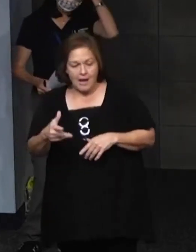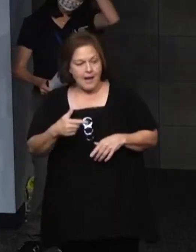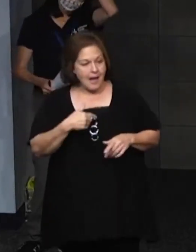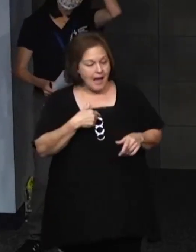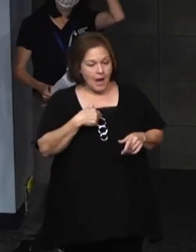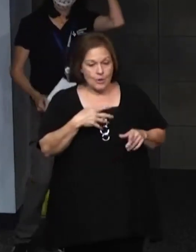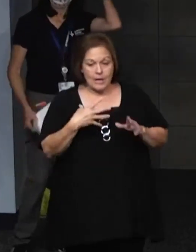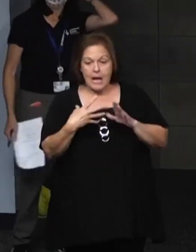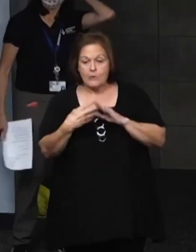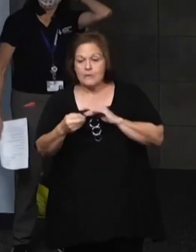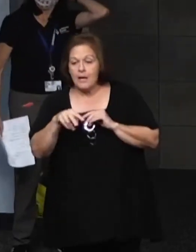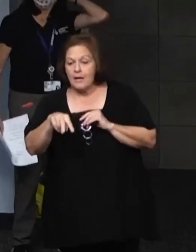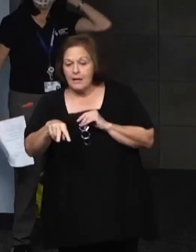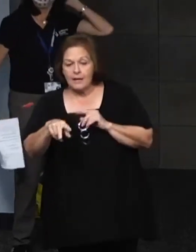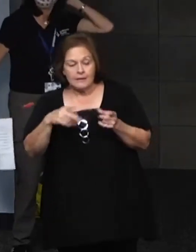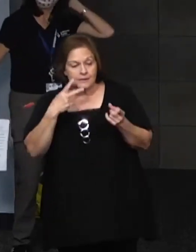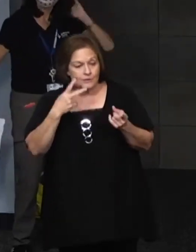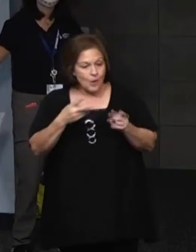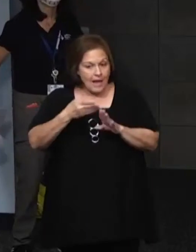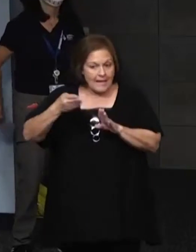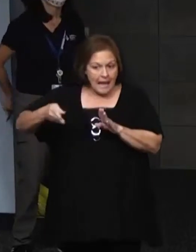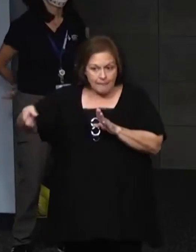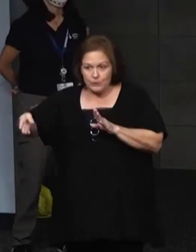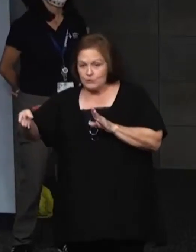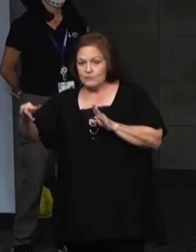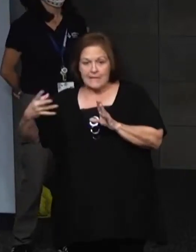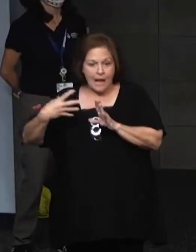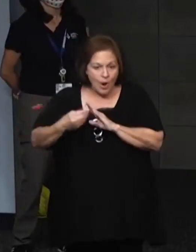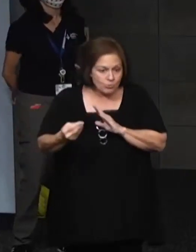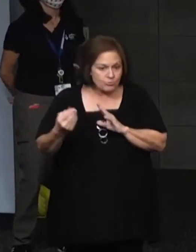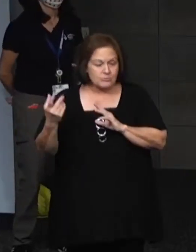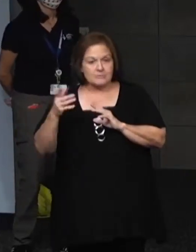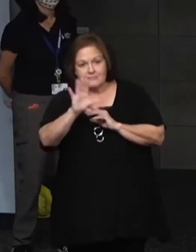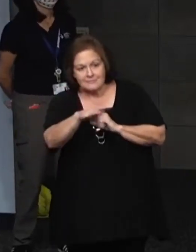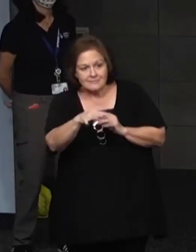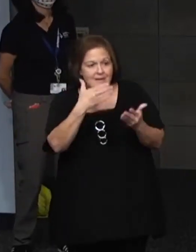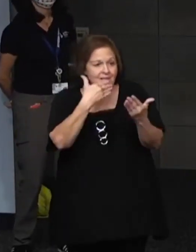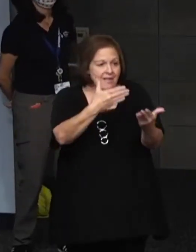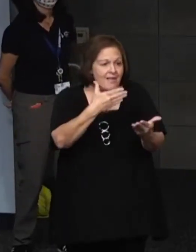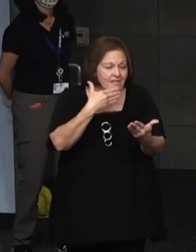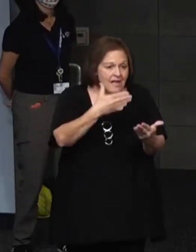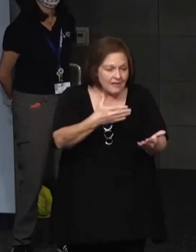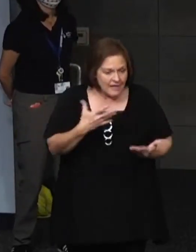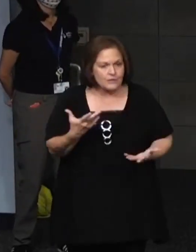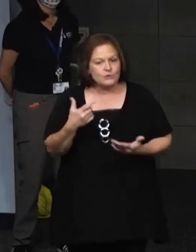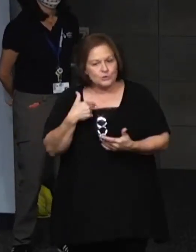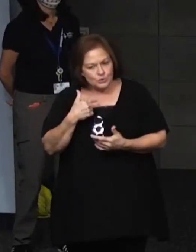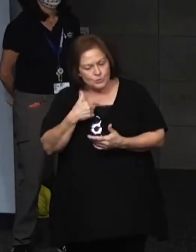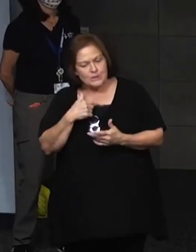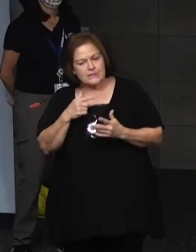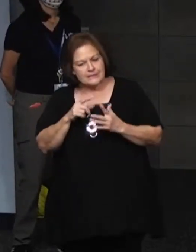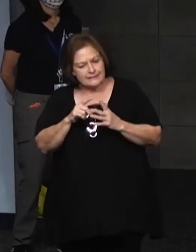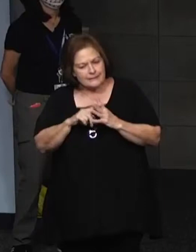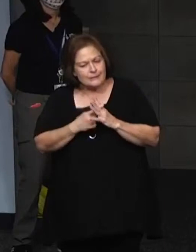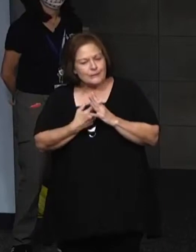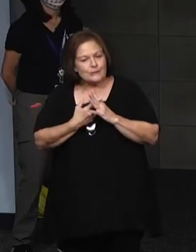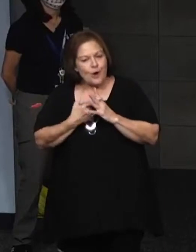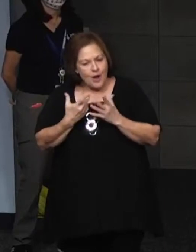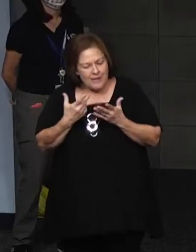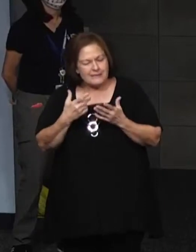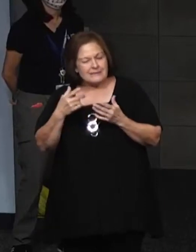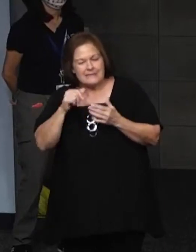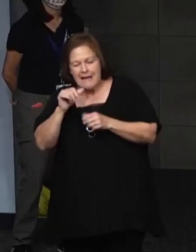porch, saw neighbors coming out, just thanking the garbage crews that we're starting to get a little bit of a head start. We've got some skeleton